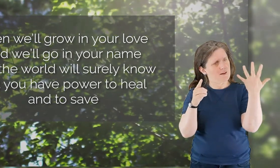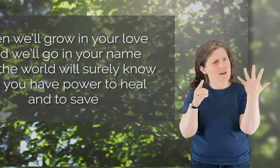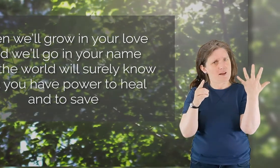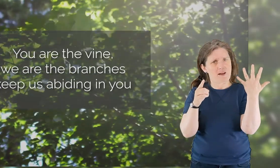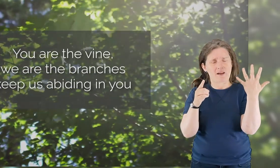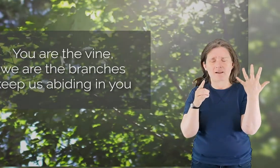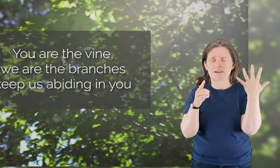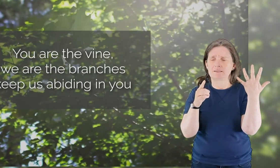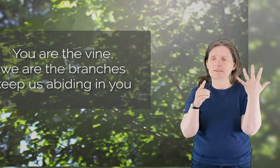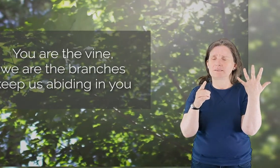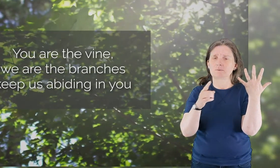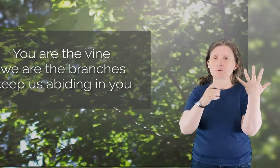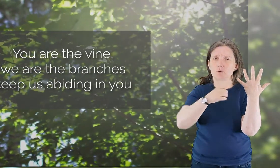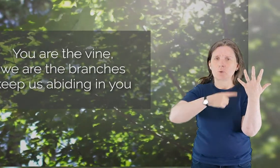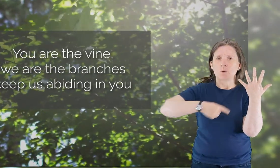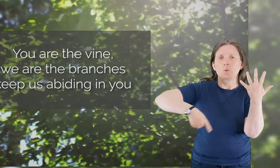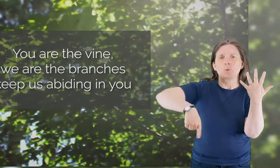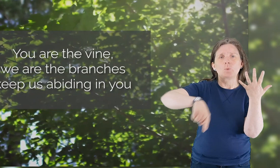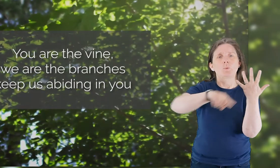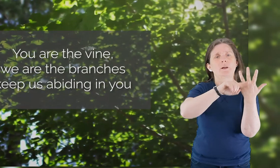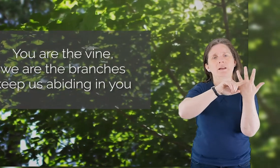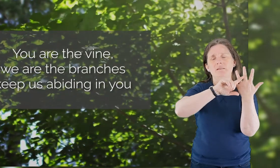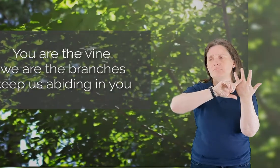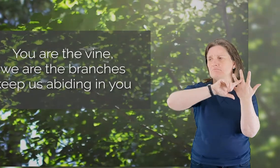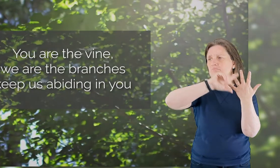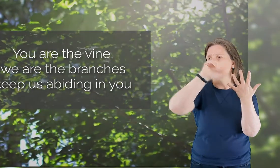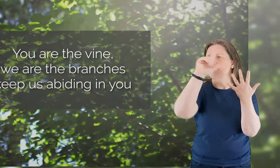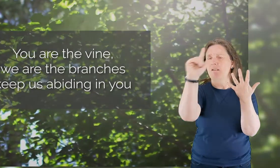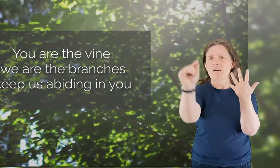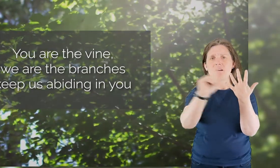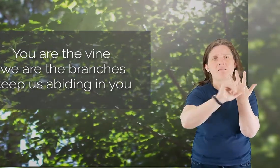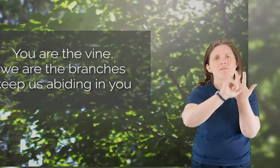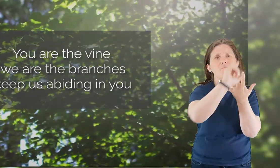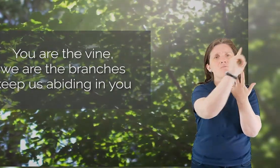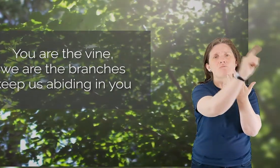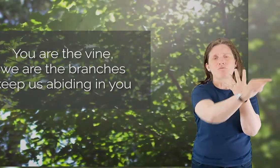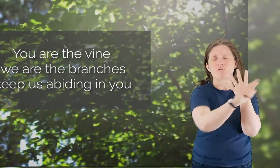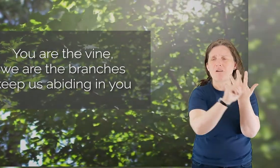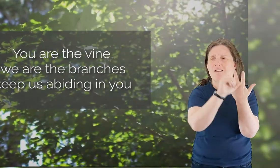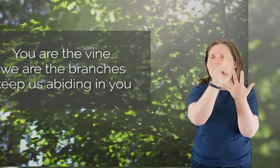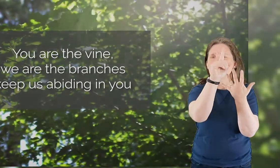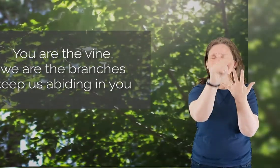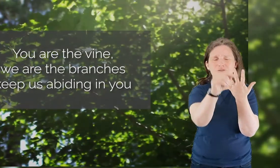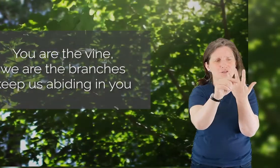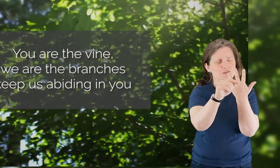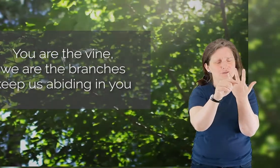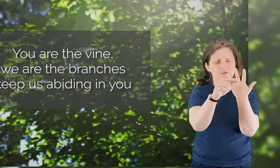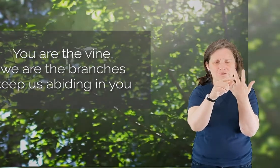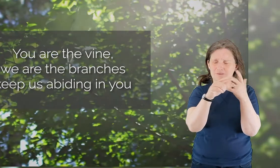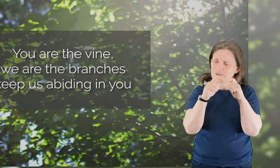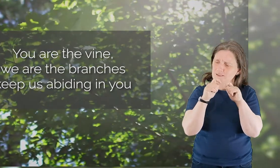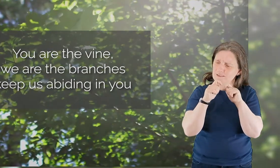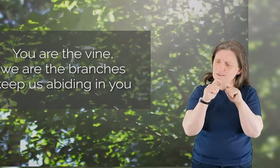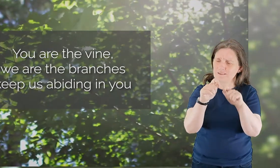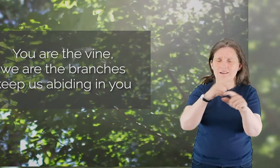You are the vine, we are the